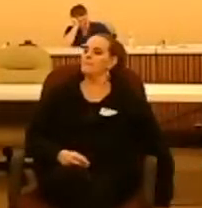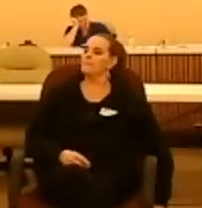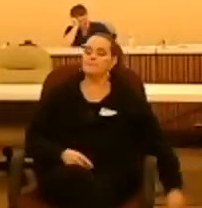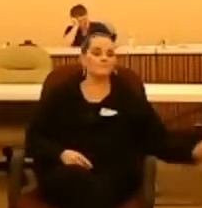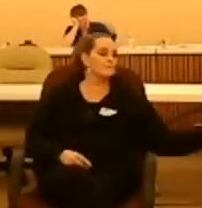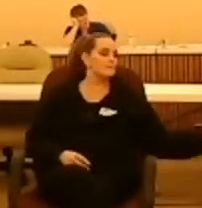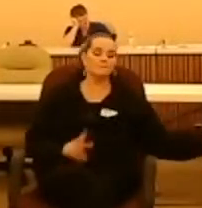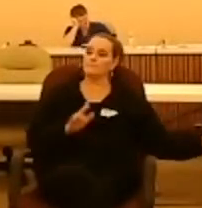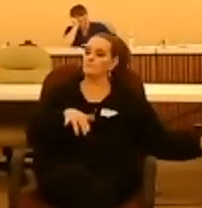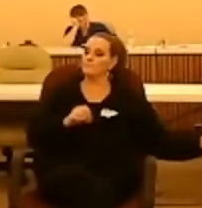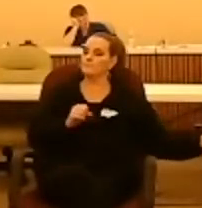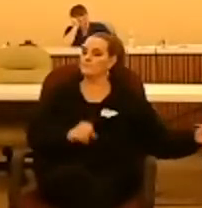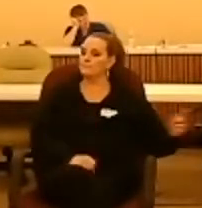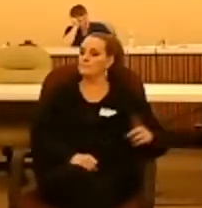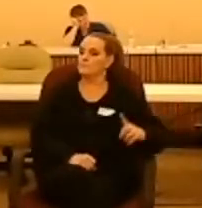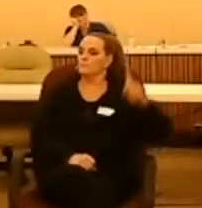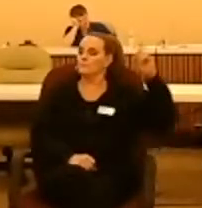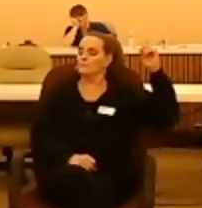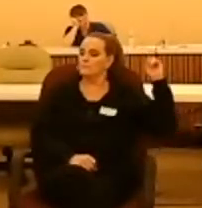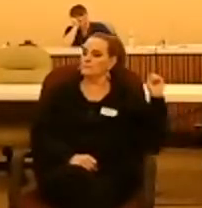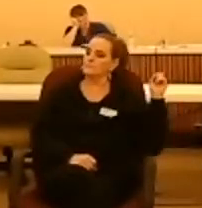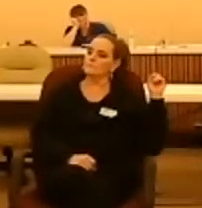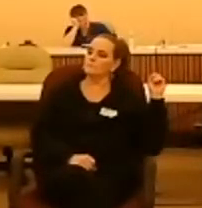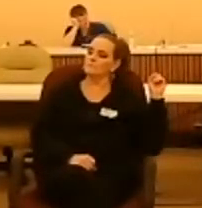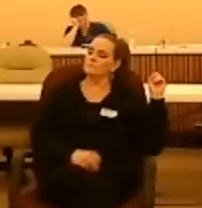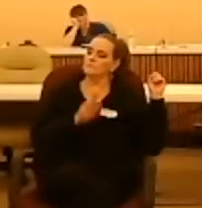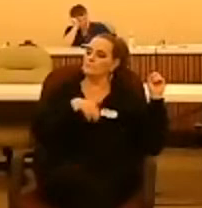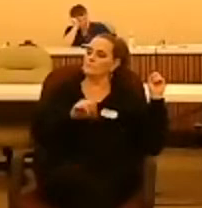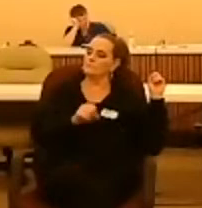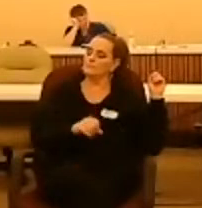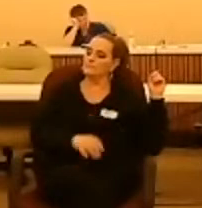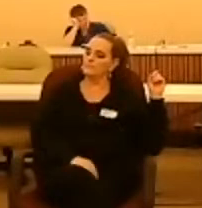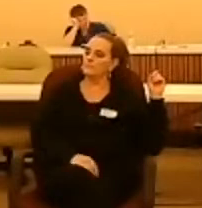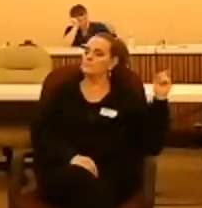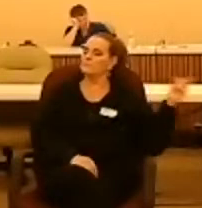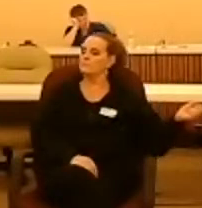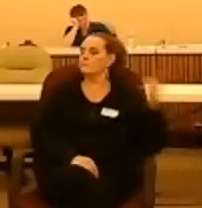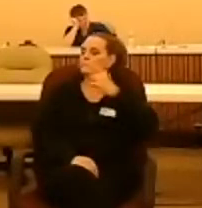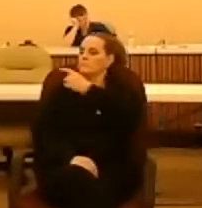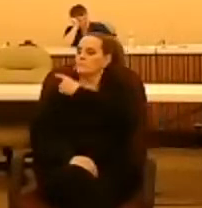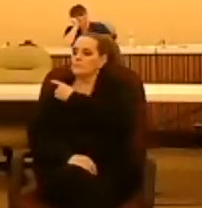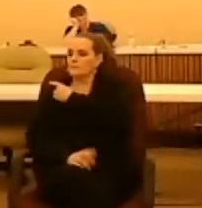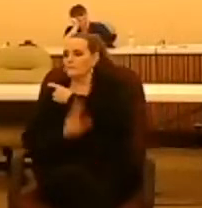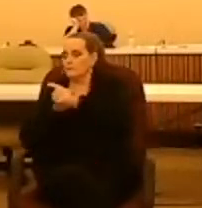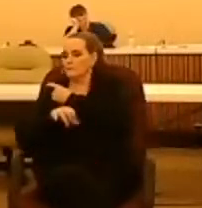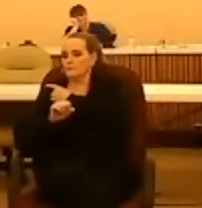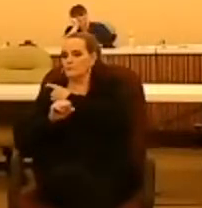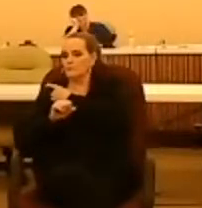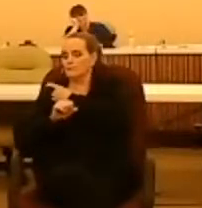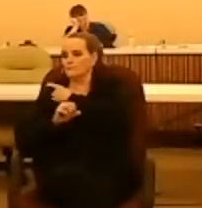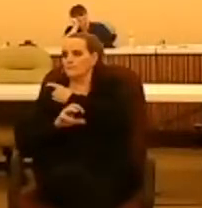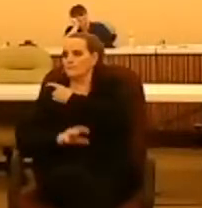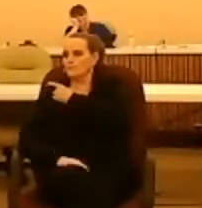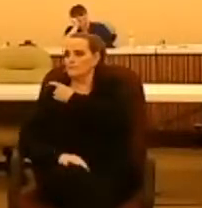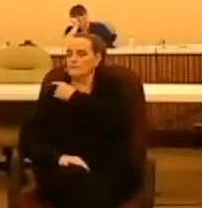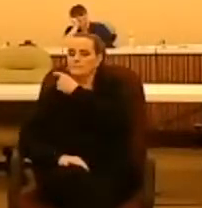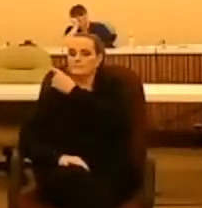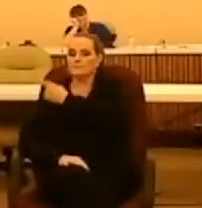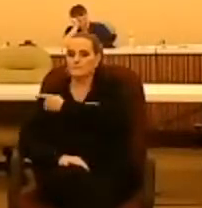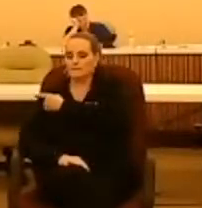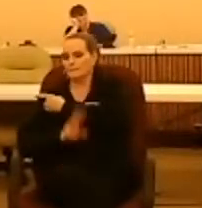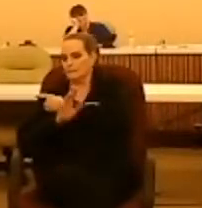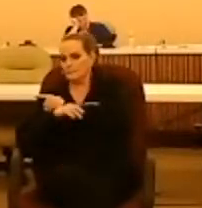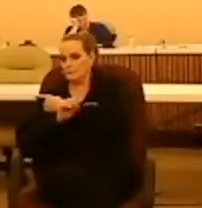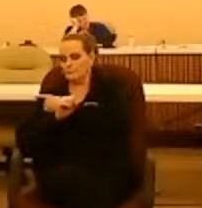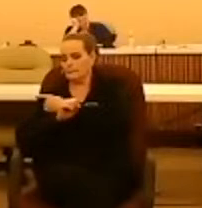Councilmember Barley? Aye. Councilmember Stafford? Aye. Councilmember Safranek? Aye. Councilmember